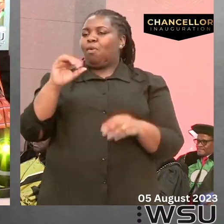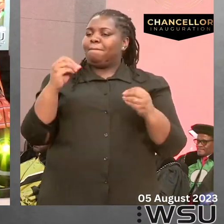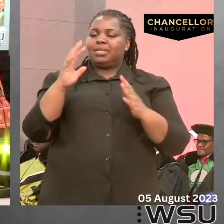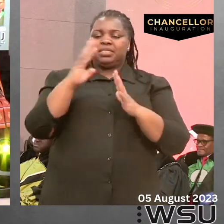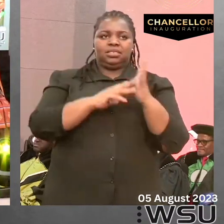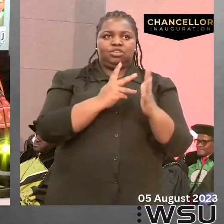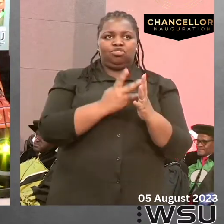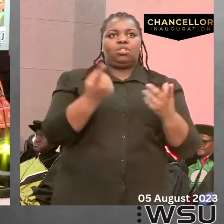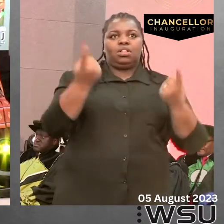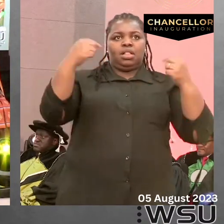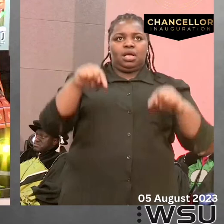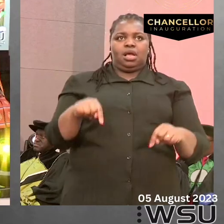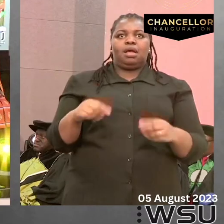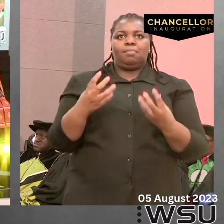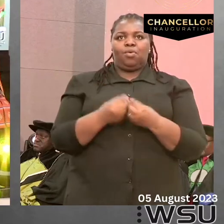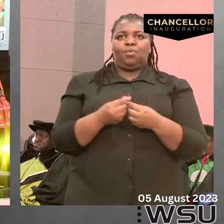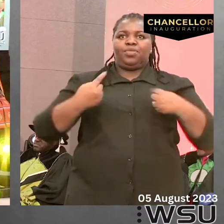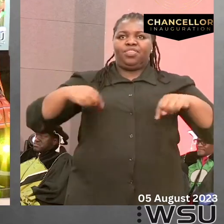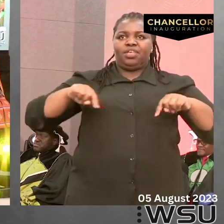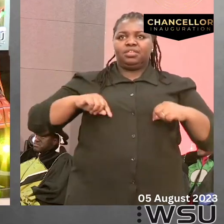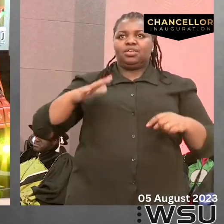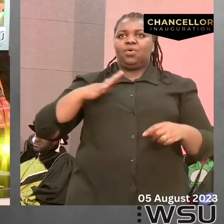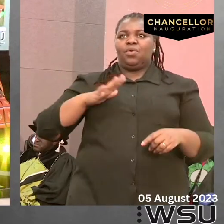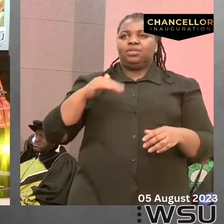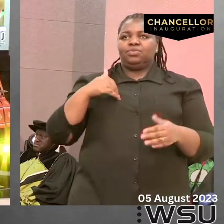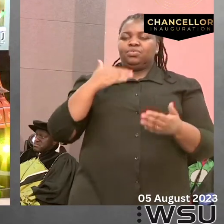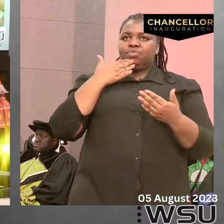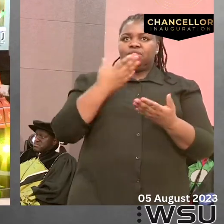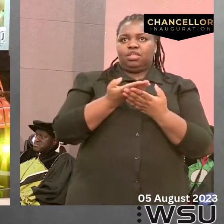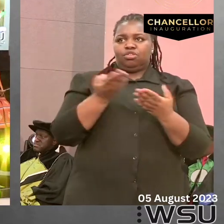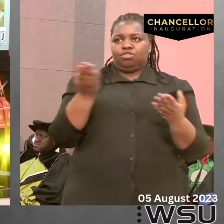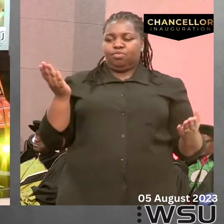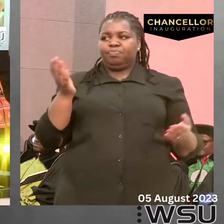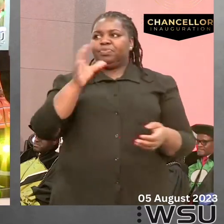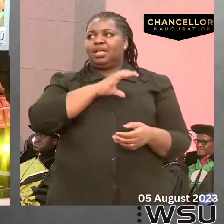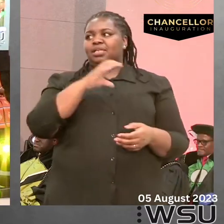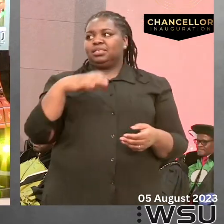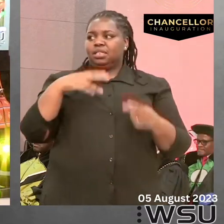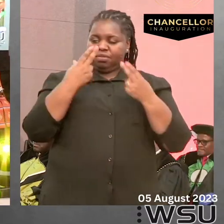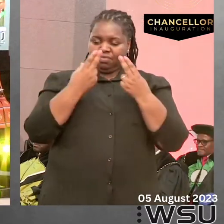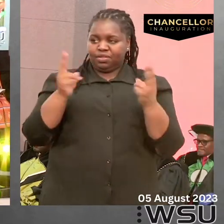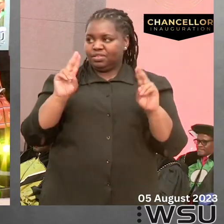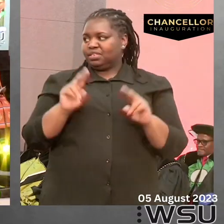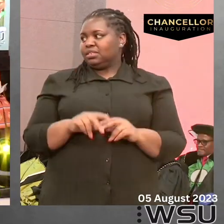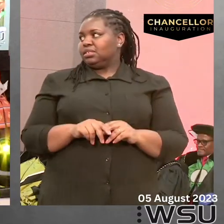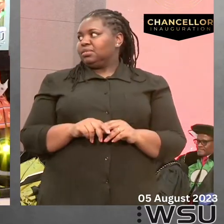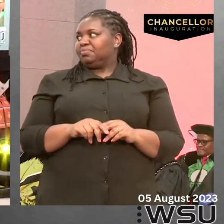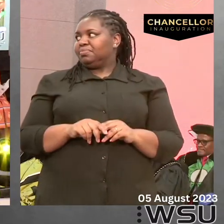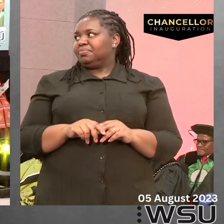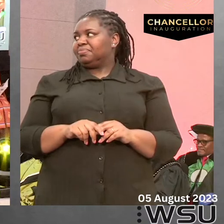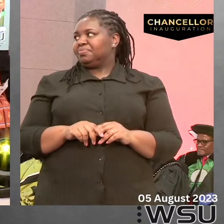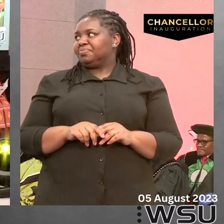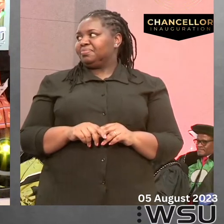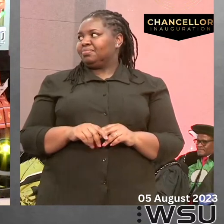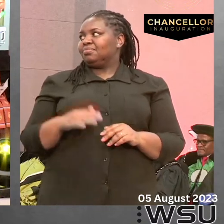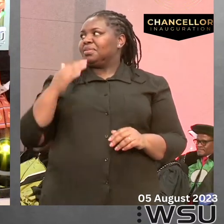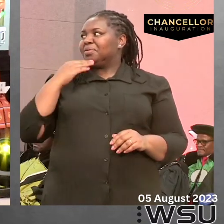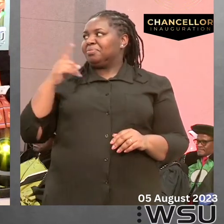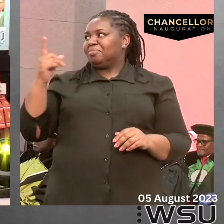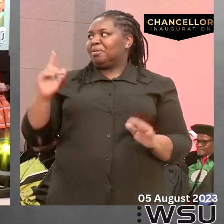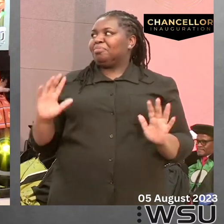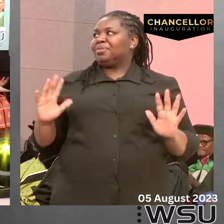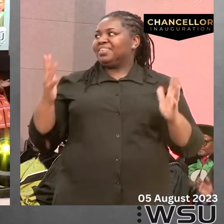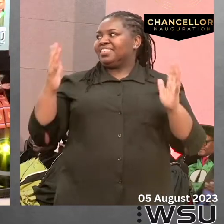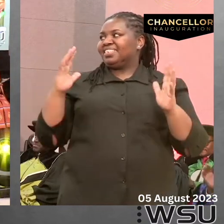schedule to come and be with us. We want to thank the Council of the University. I think you need to give them a round